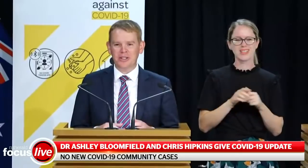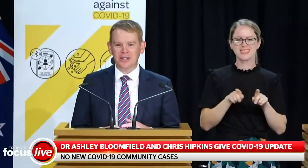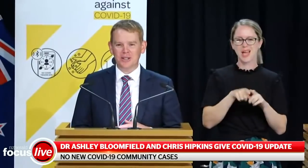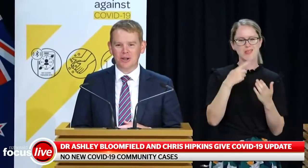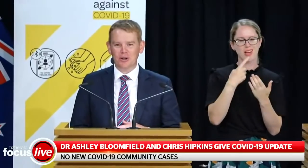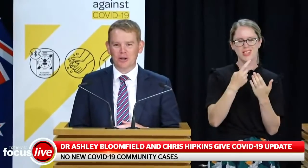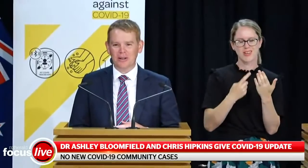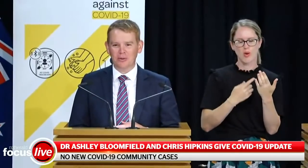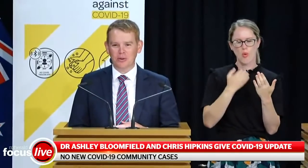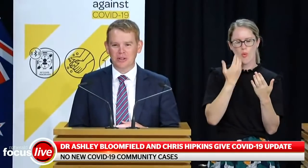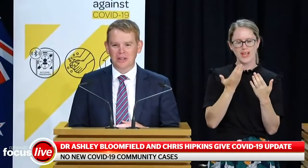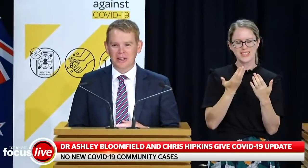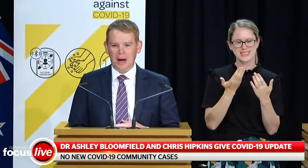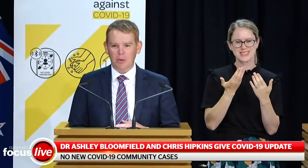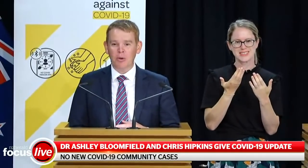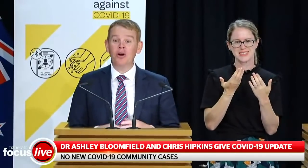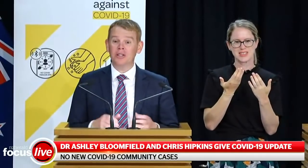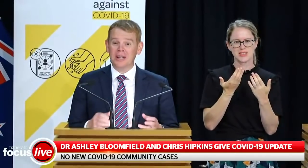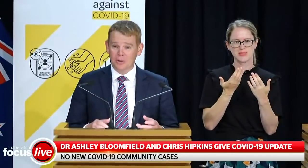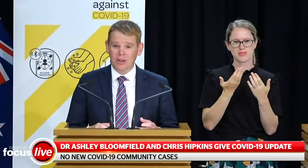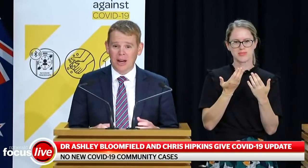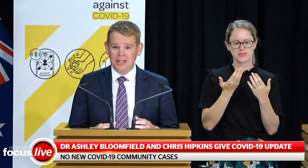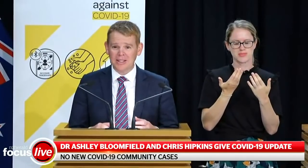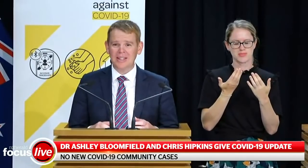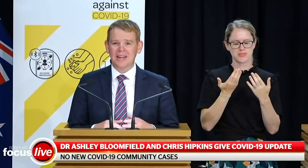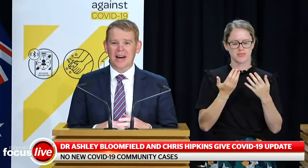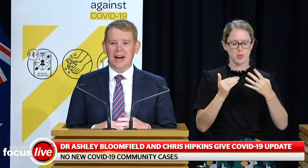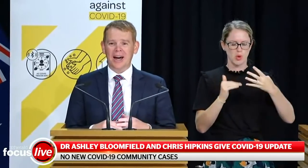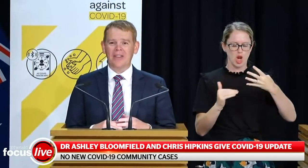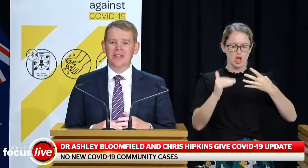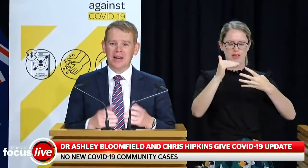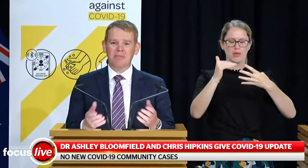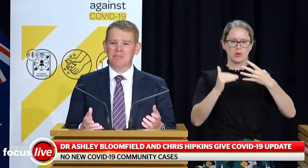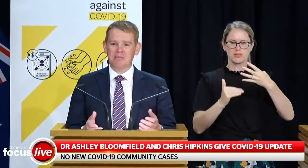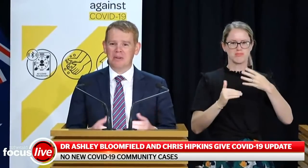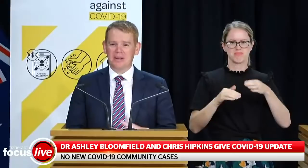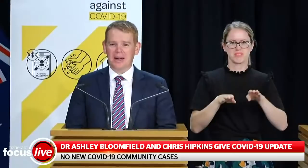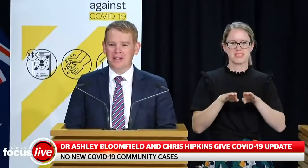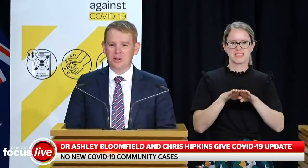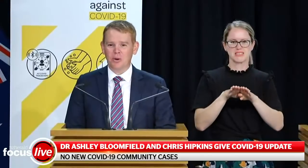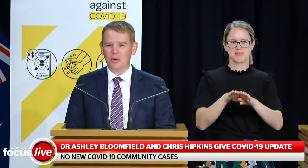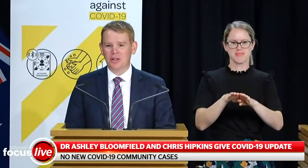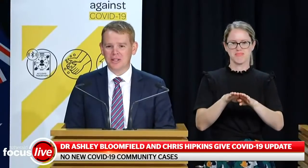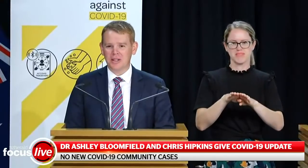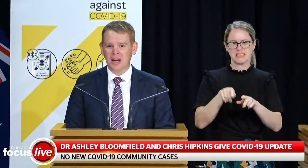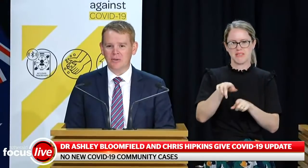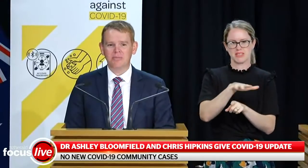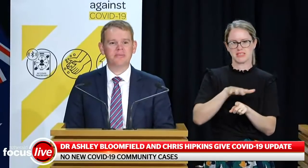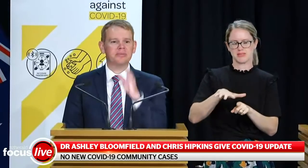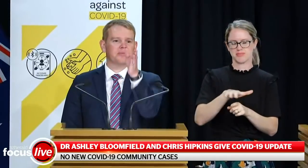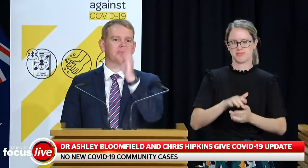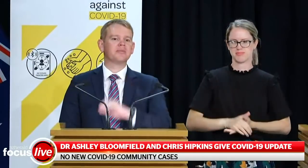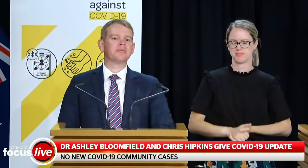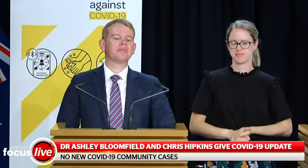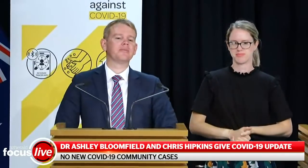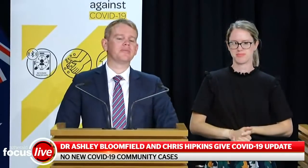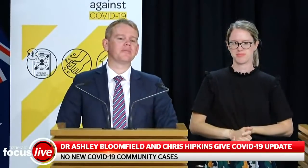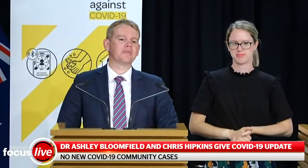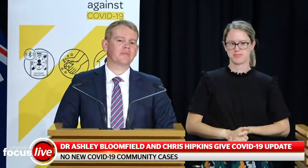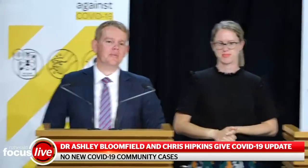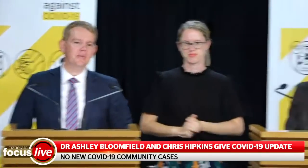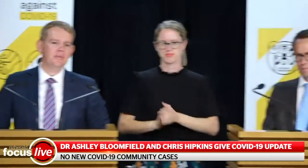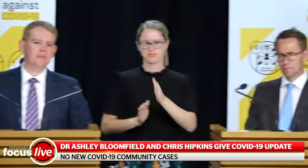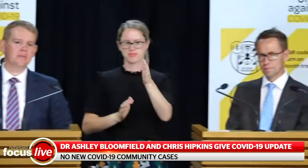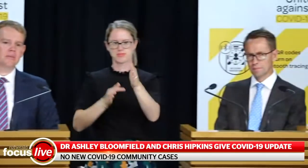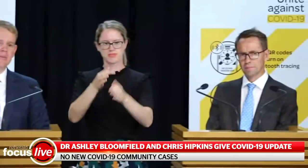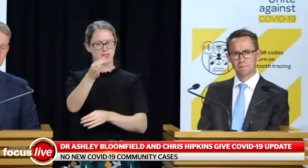that go into considering alert levels when we're not dealing with cases are the same as that we would consider now. Just on the... Dr. Bloomfield,